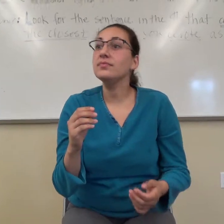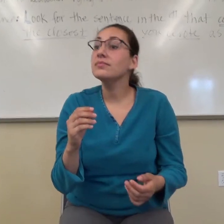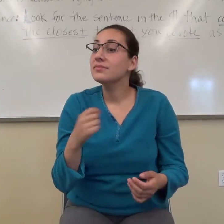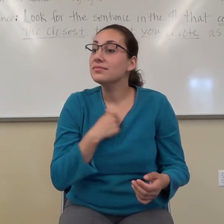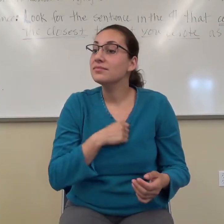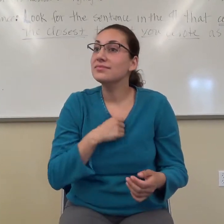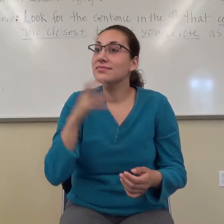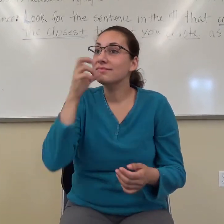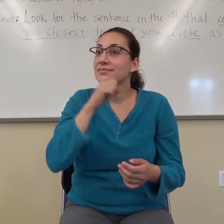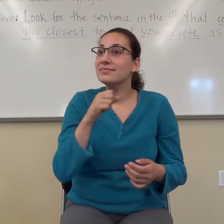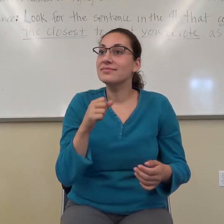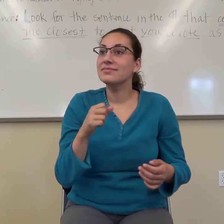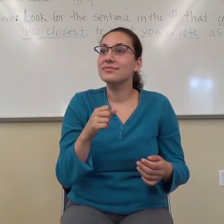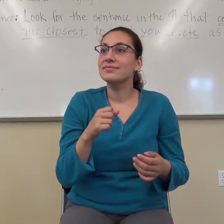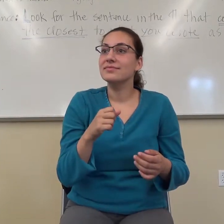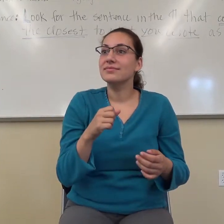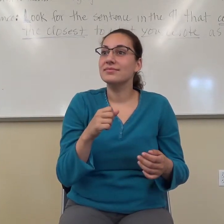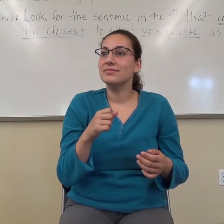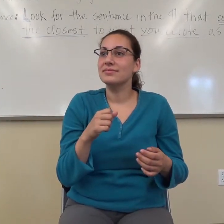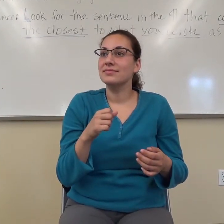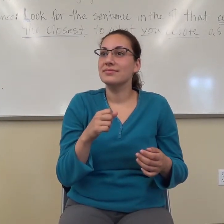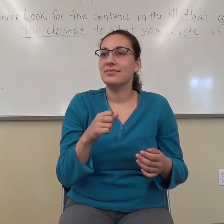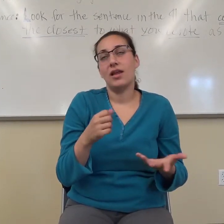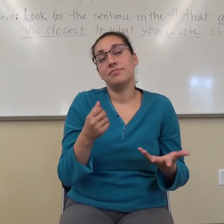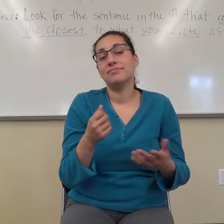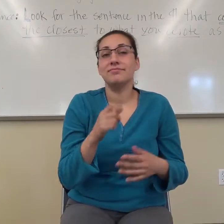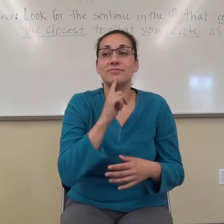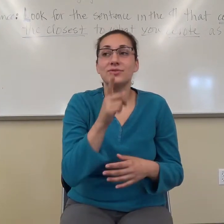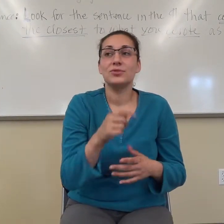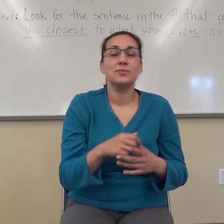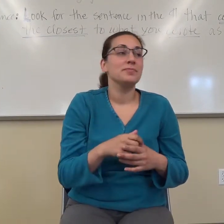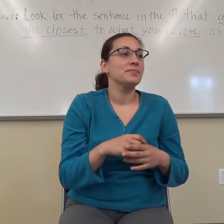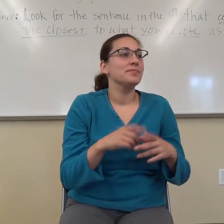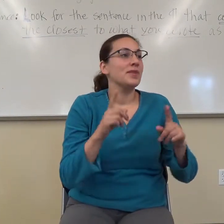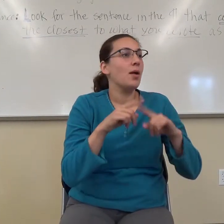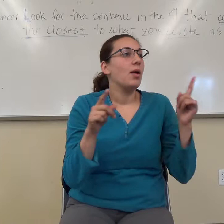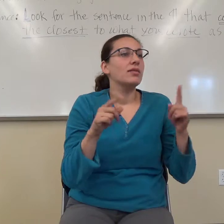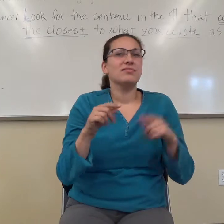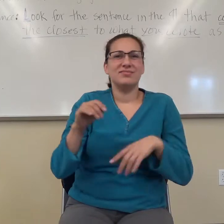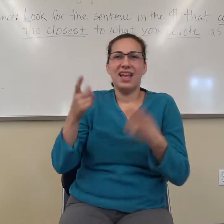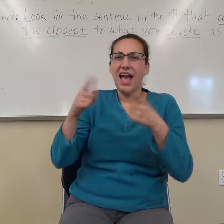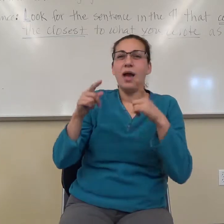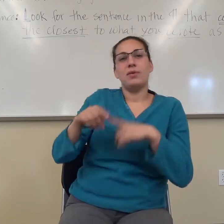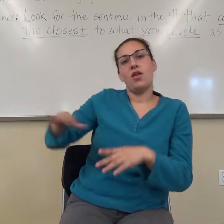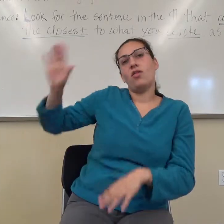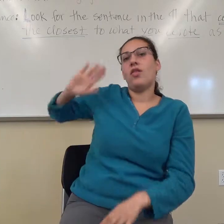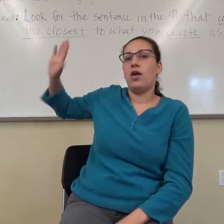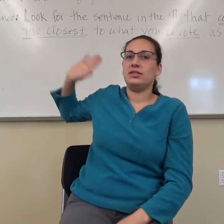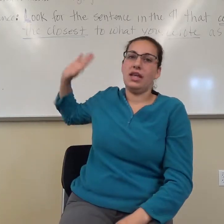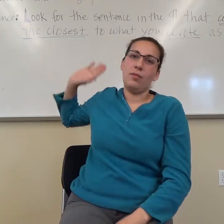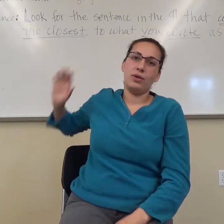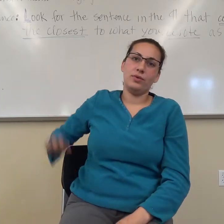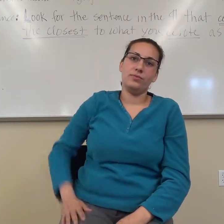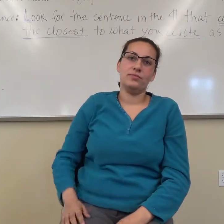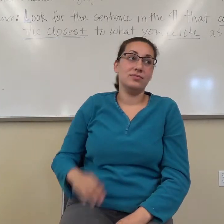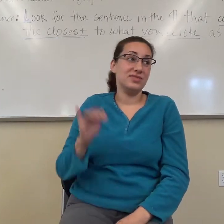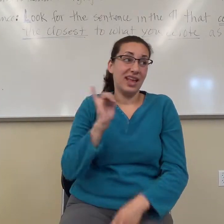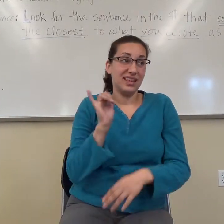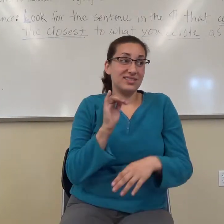really important. But your idea here is this was a long time ago. This was back when people still believed the earth was